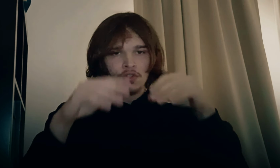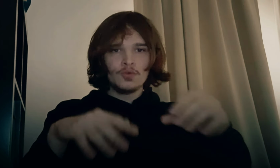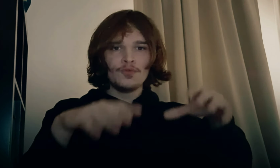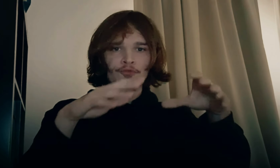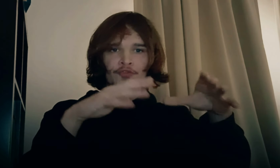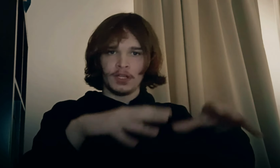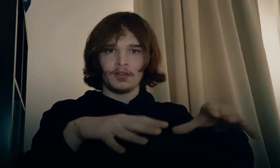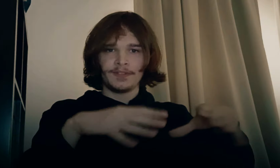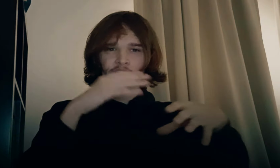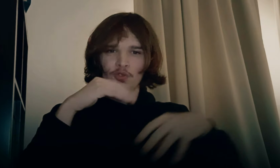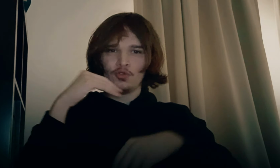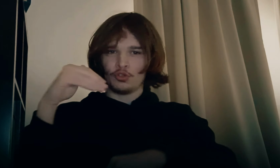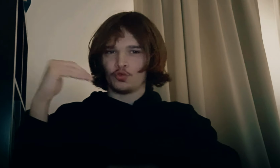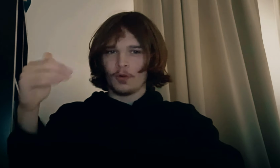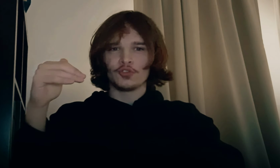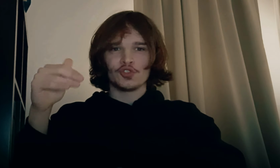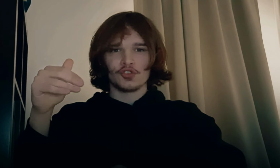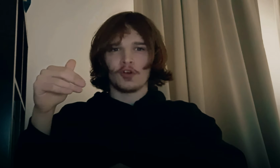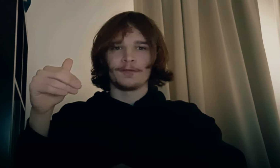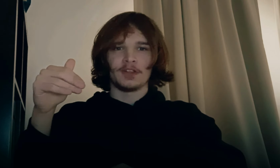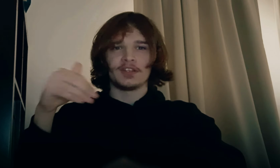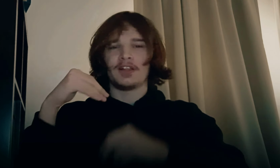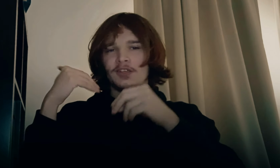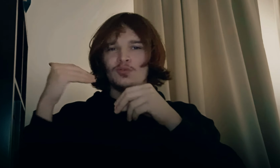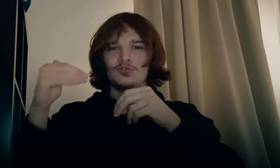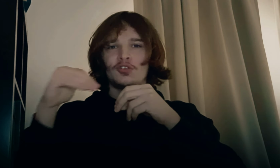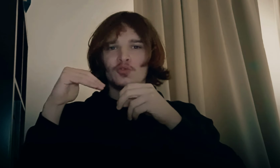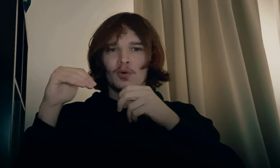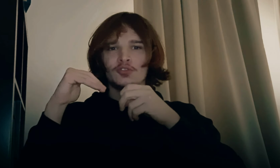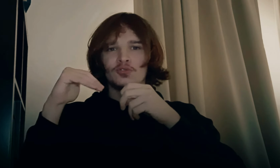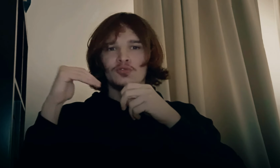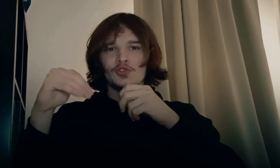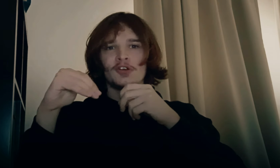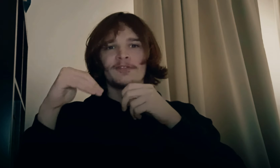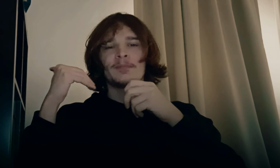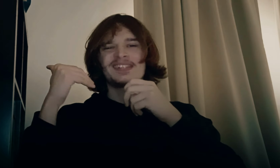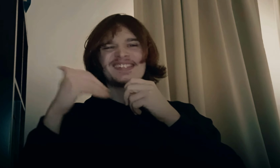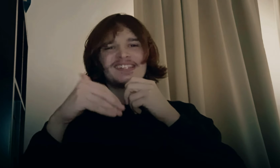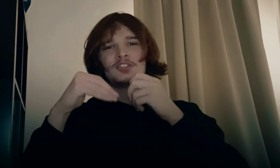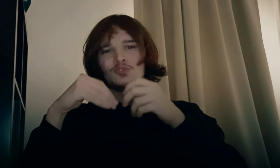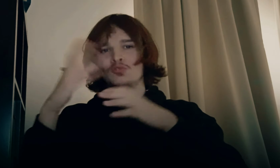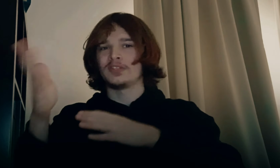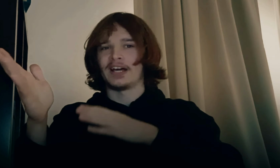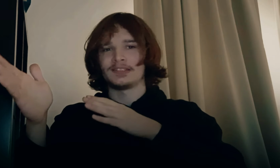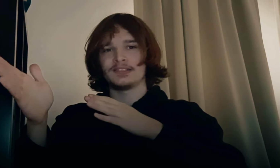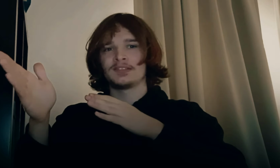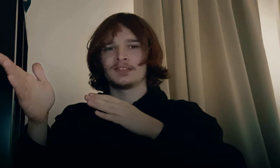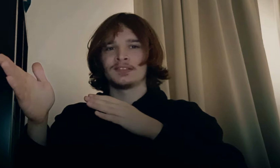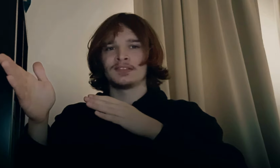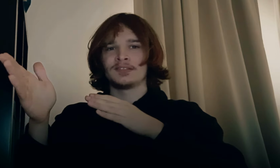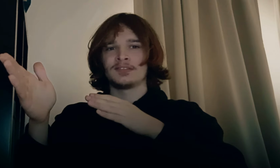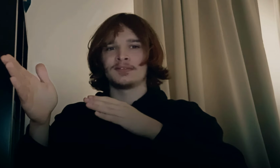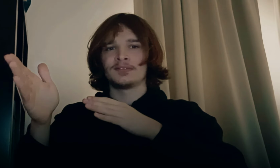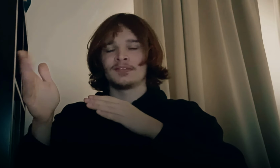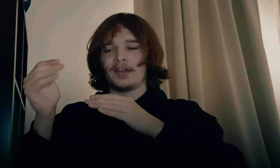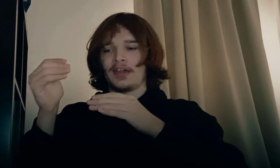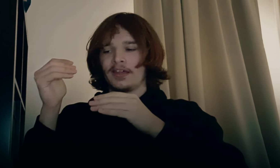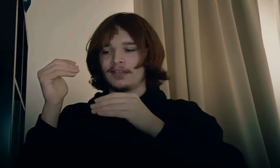You feel that you don't want something, like you don't want to do something, but still you do that. And